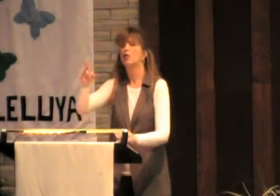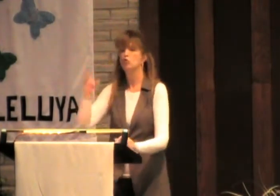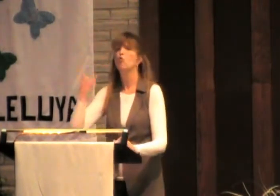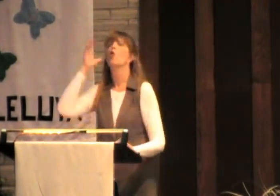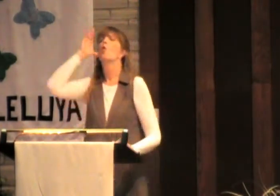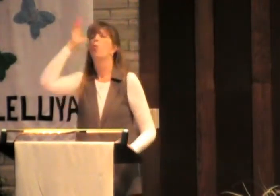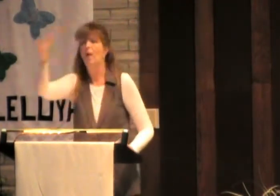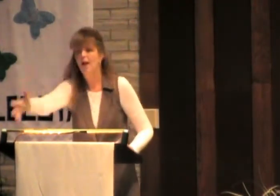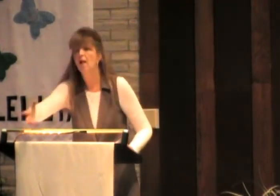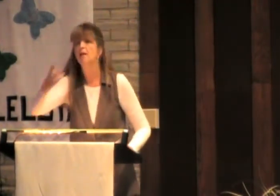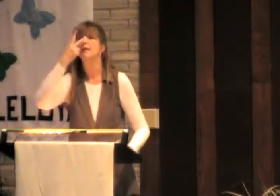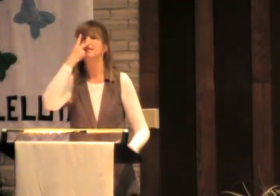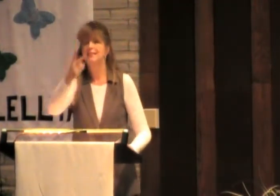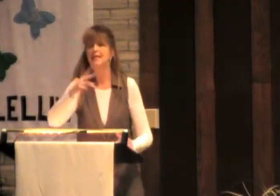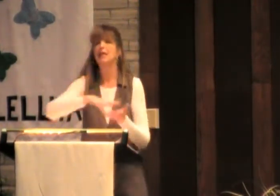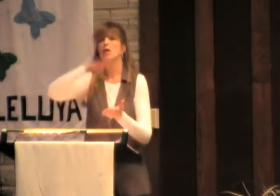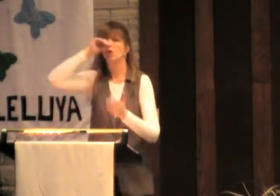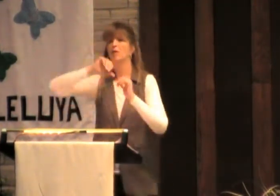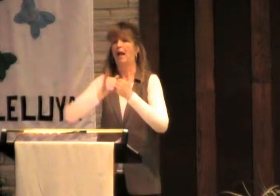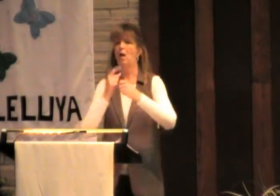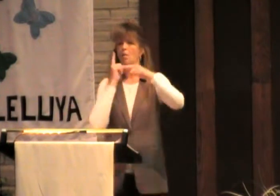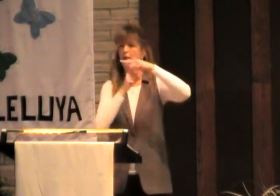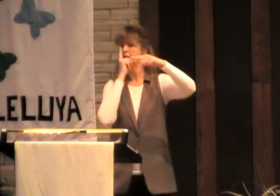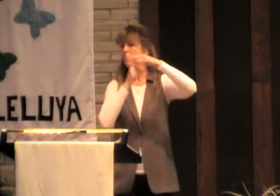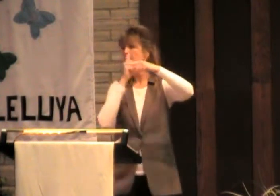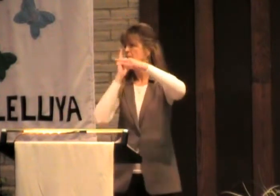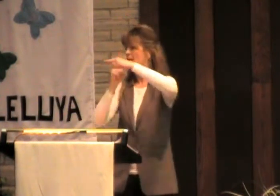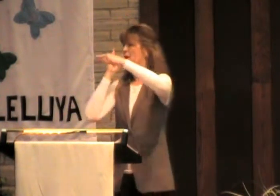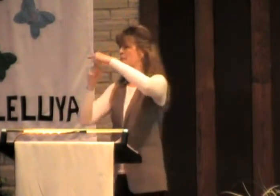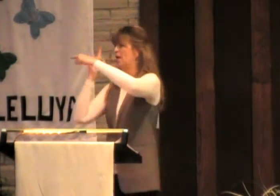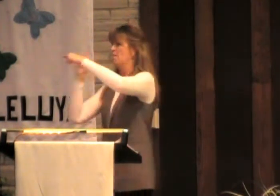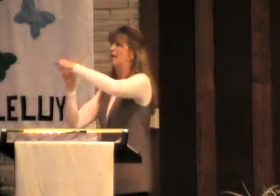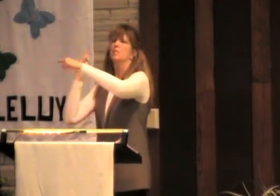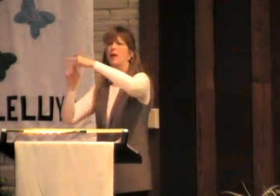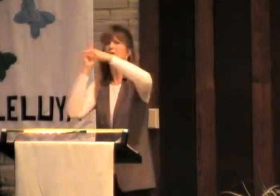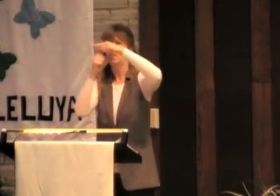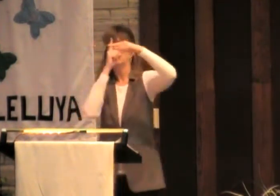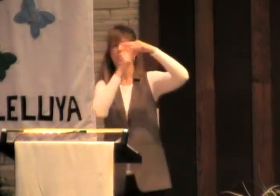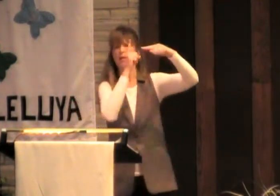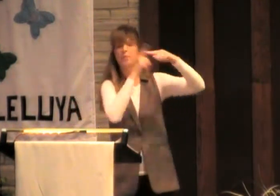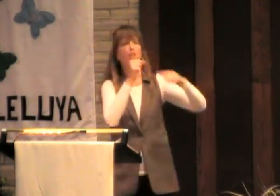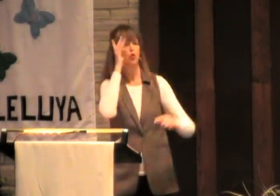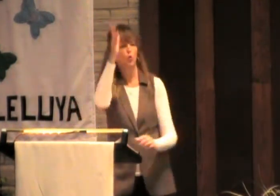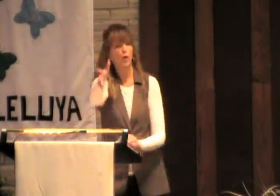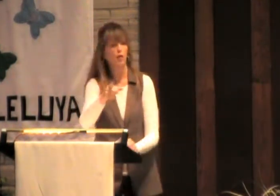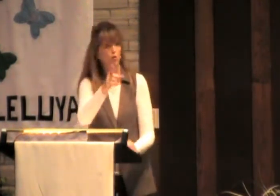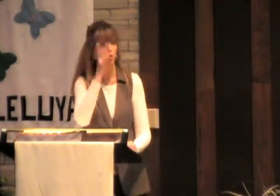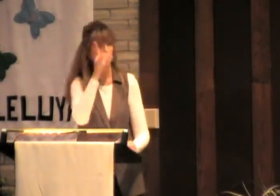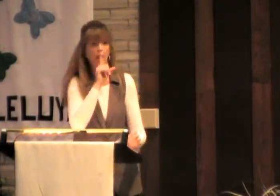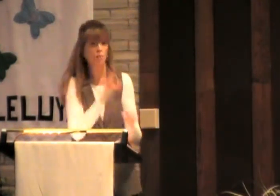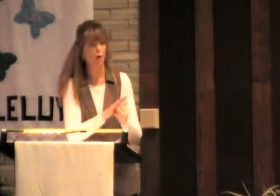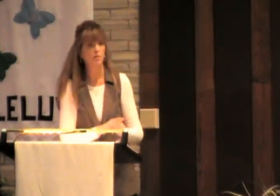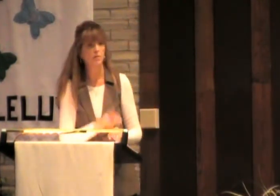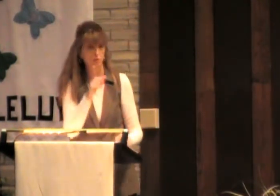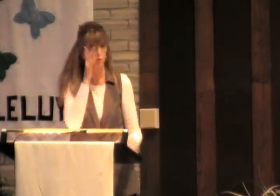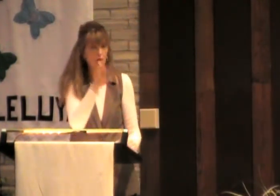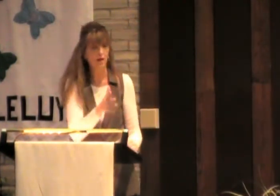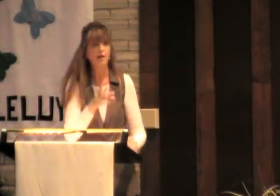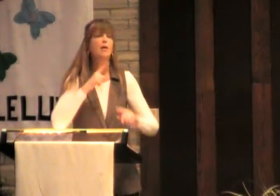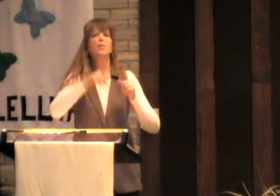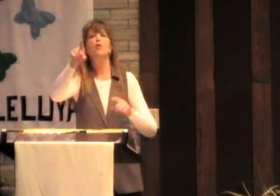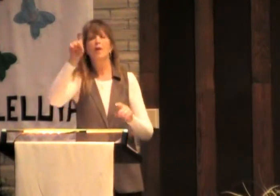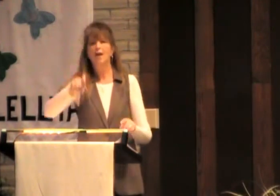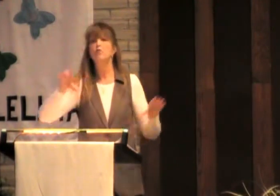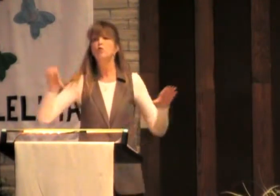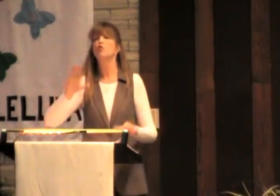unlimited blessing, you will see how to be positive. You will see it. I